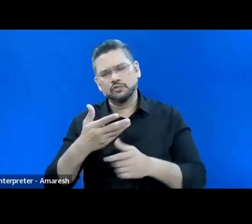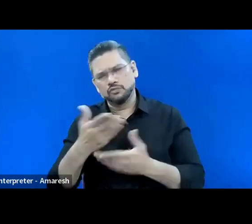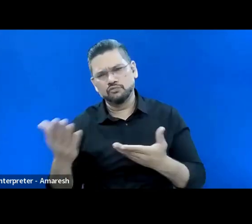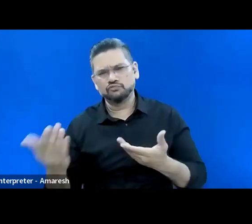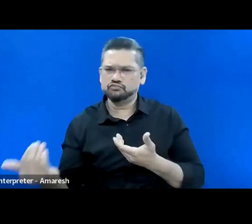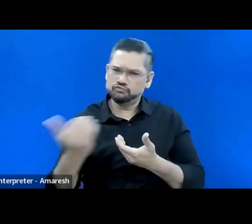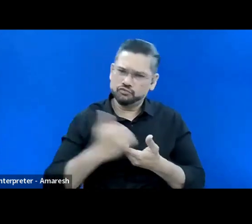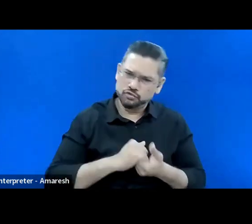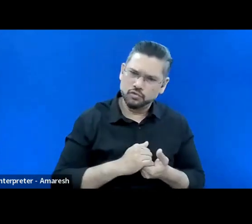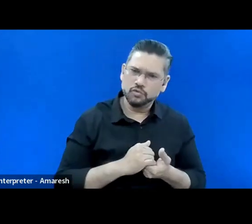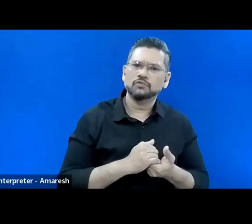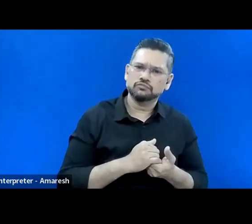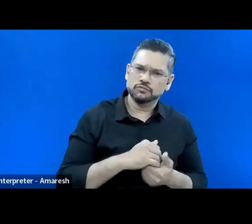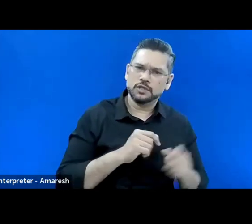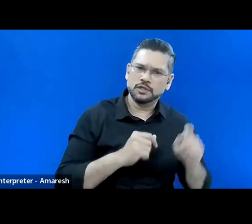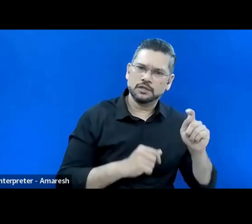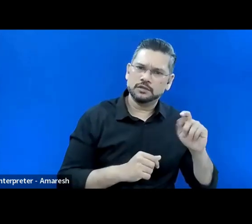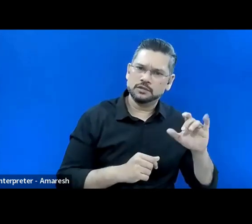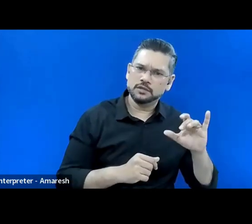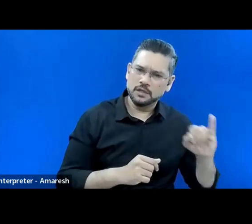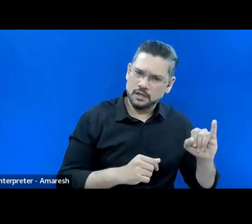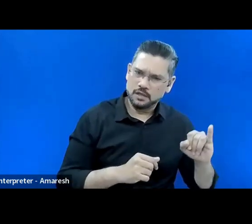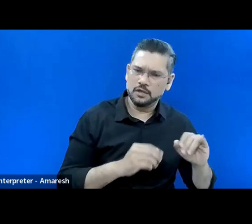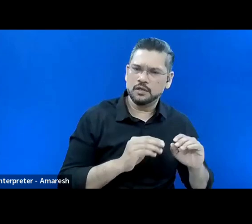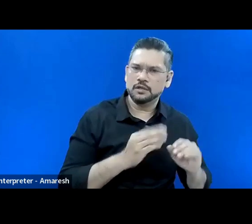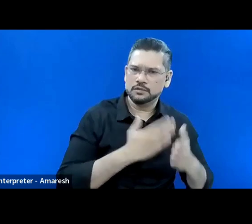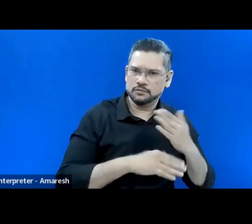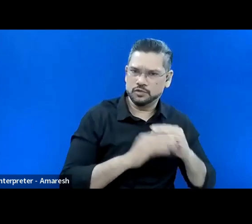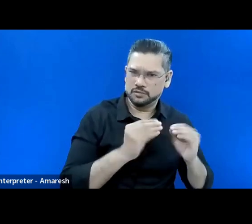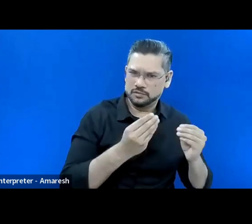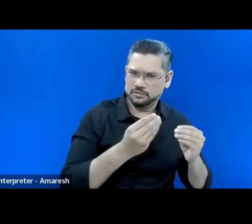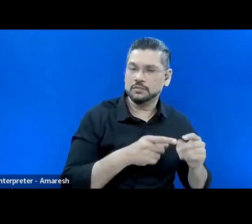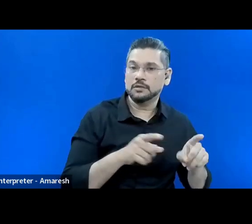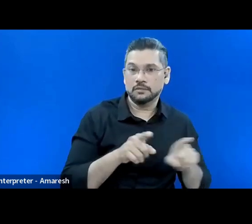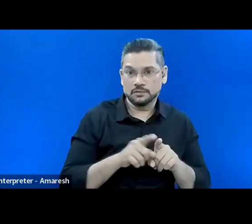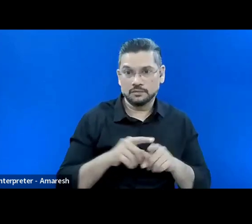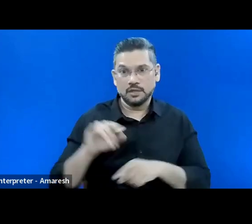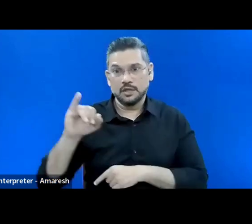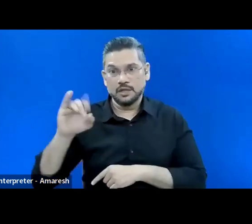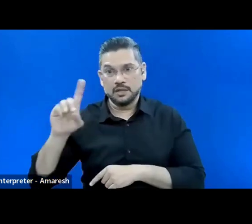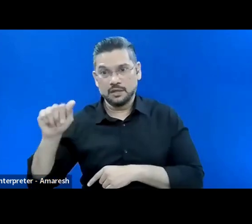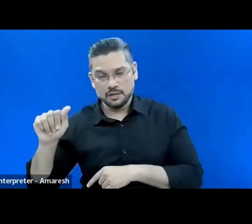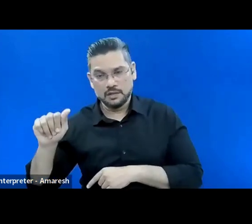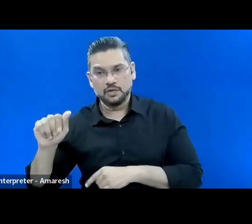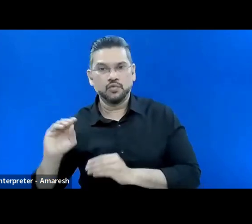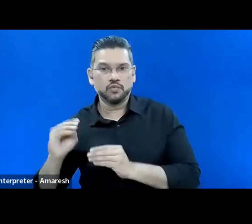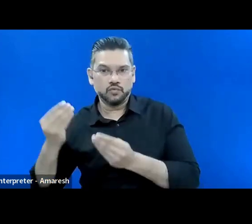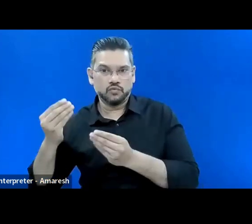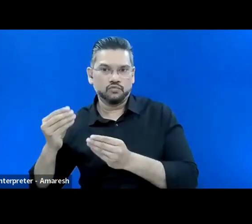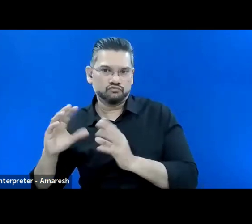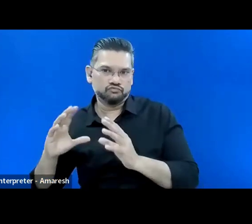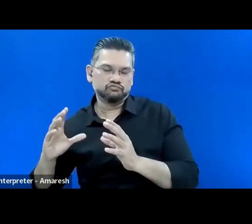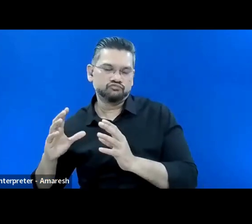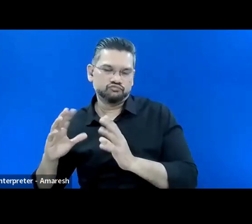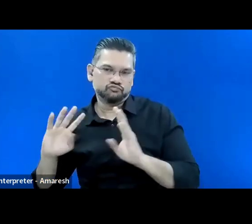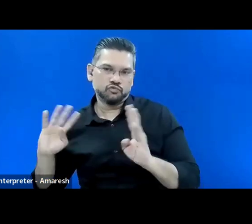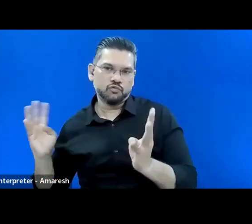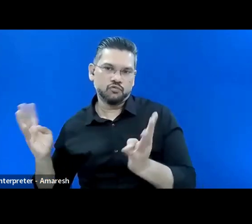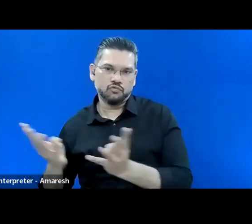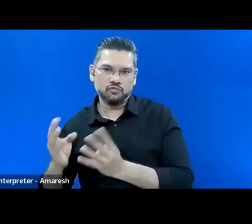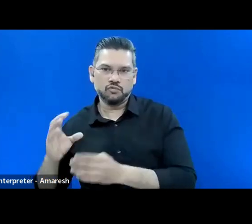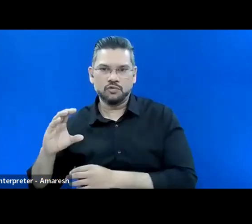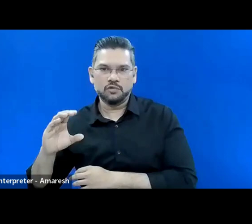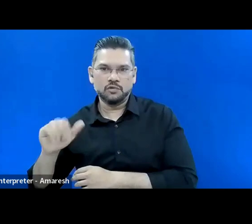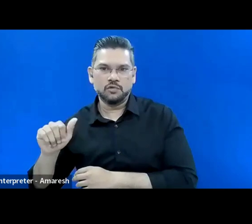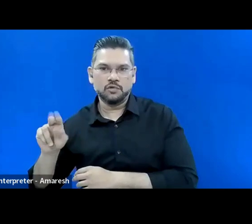also the IDA Global Youth Caucus, which is also something that we will circulate